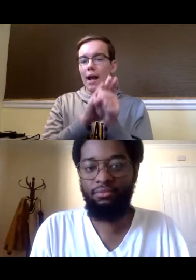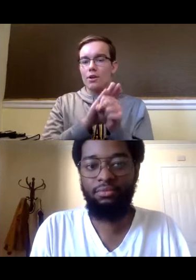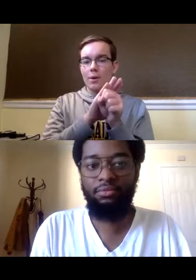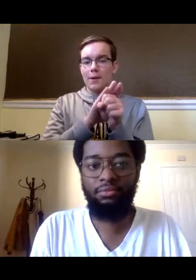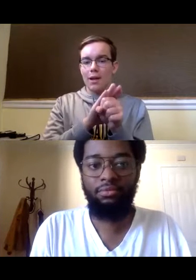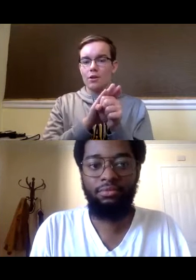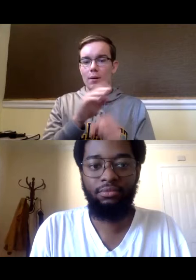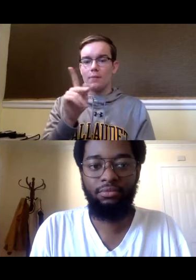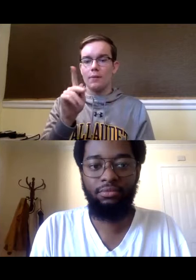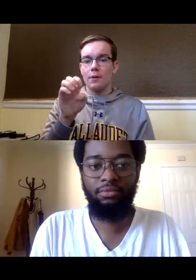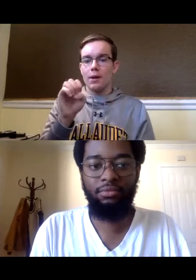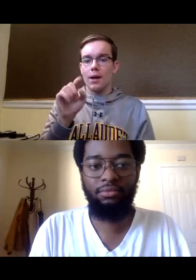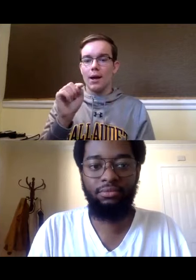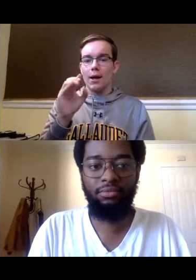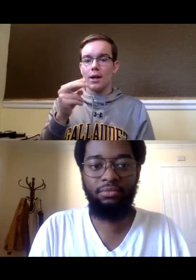itself.